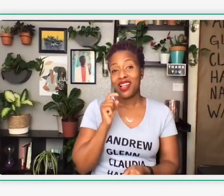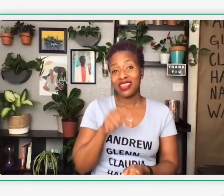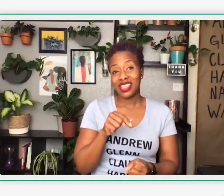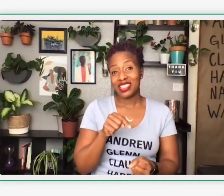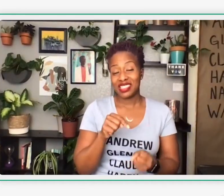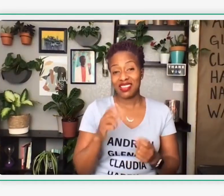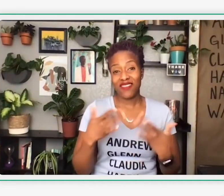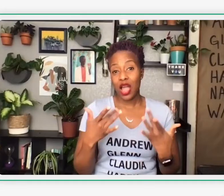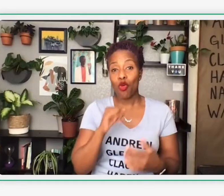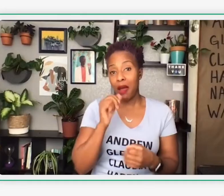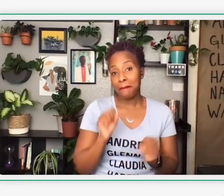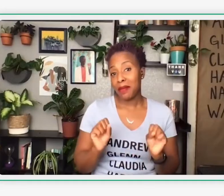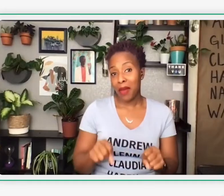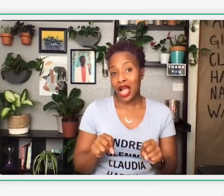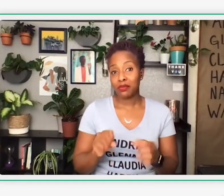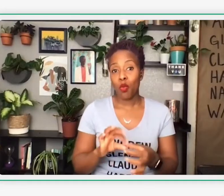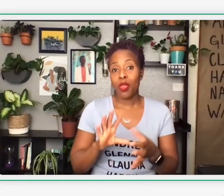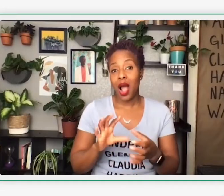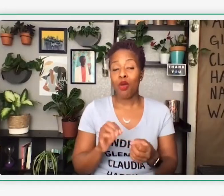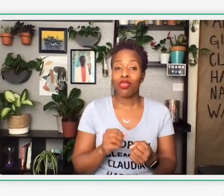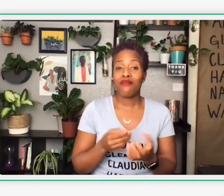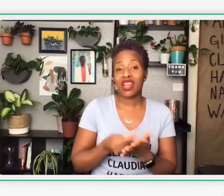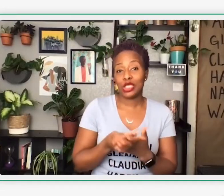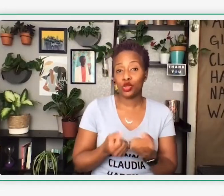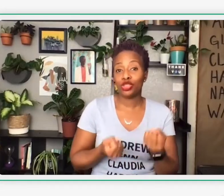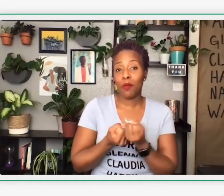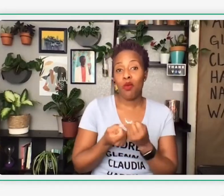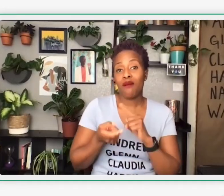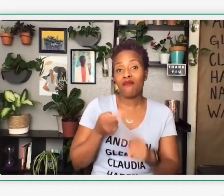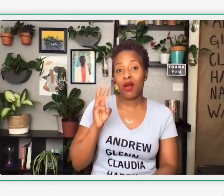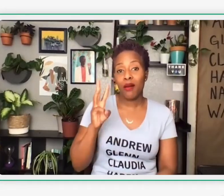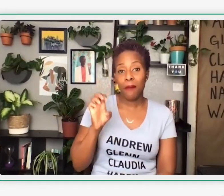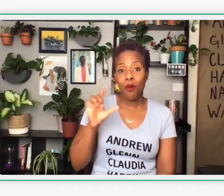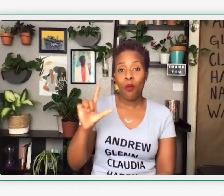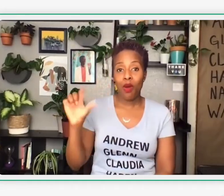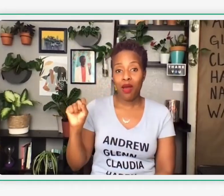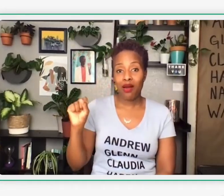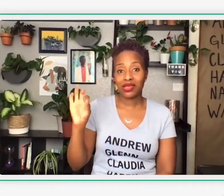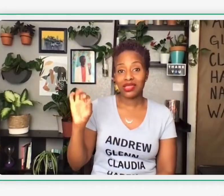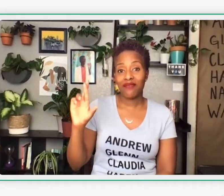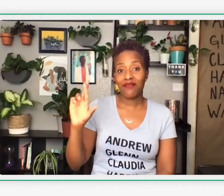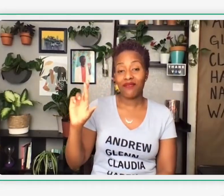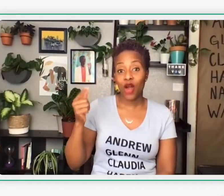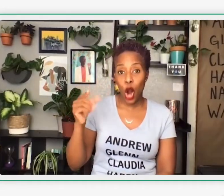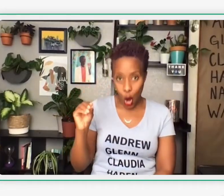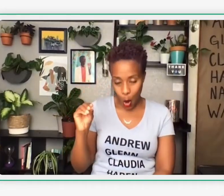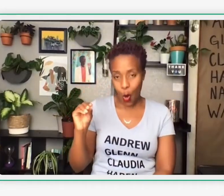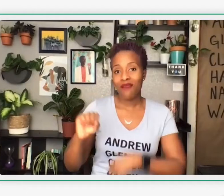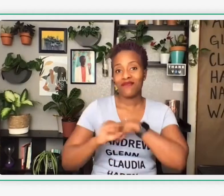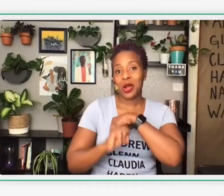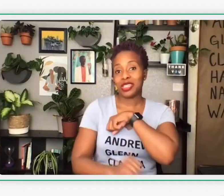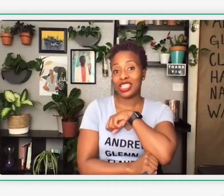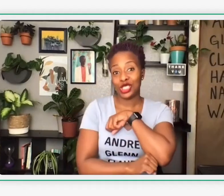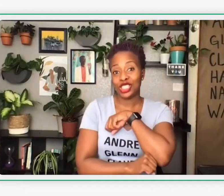We also want to thank our wonderful sponsor. This event would not be possible without the financial support from Wells Fargo